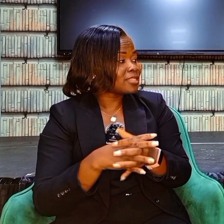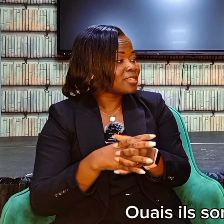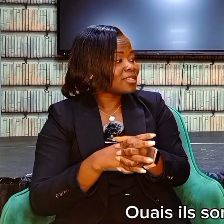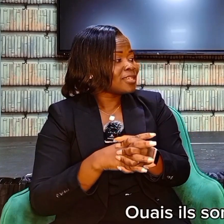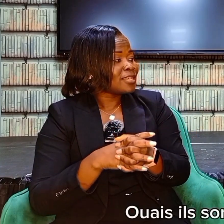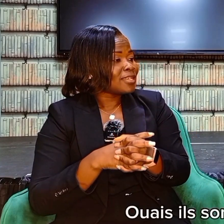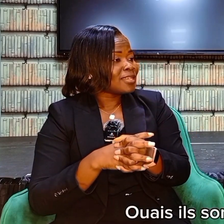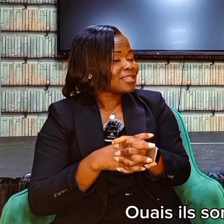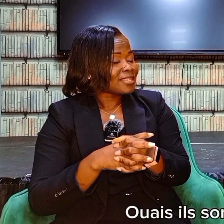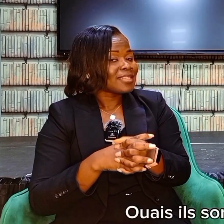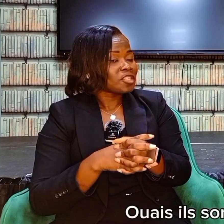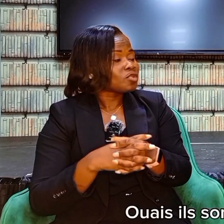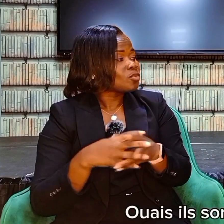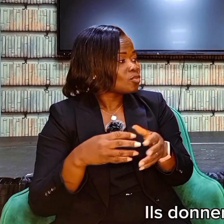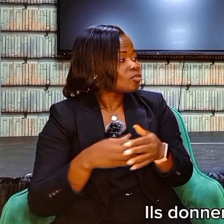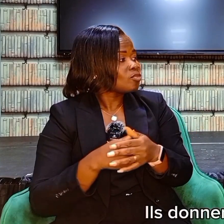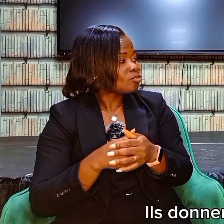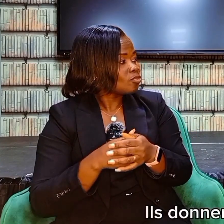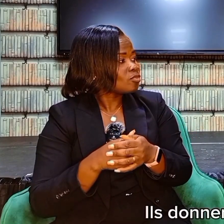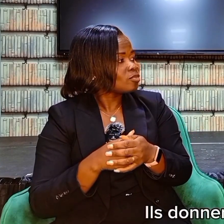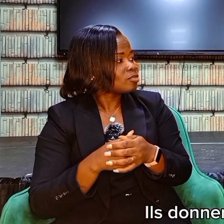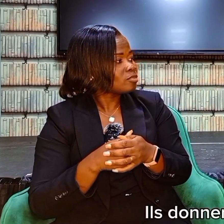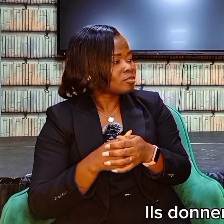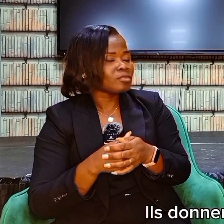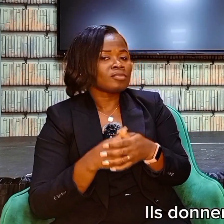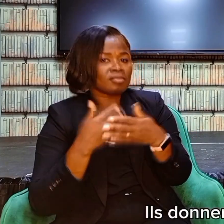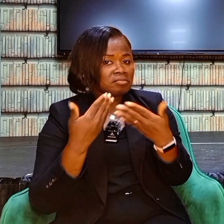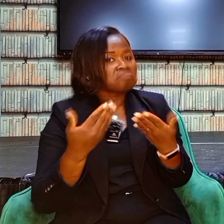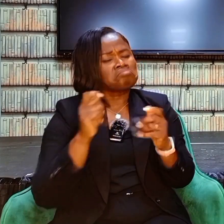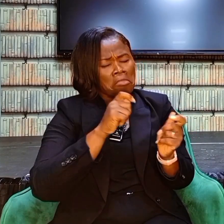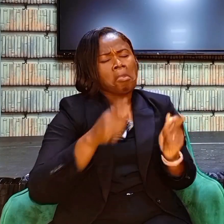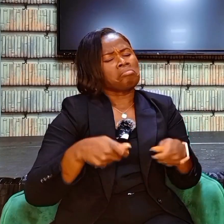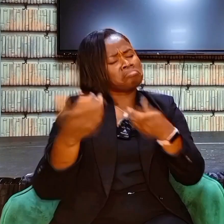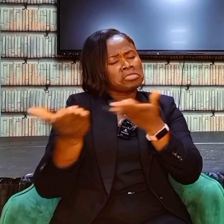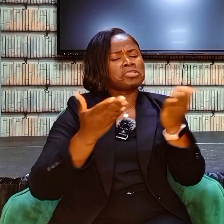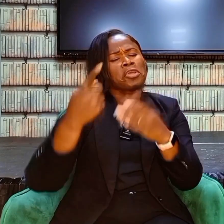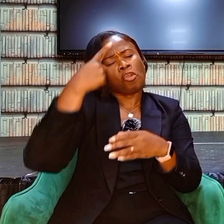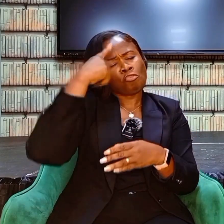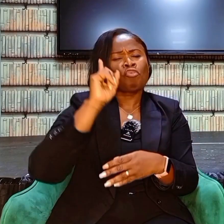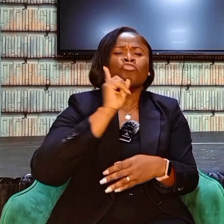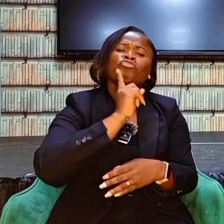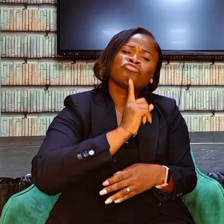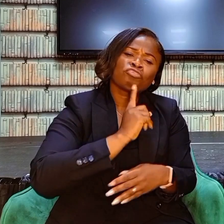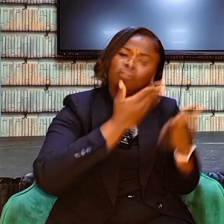Great. Yeah, they are there and they give out the service.